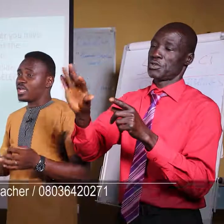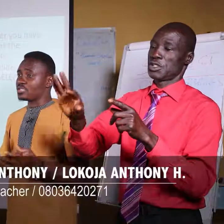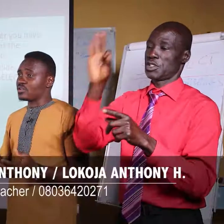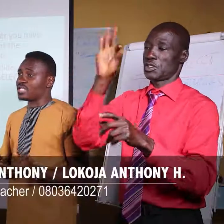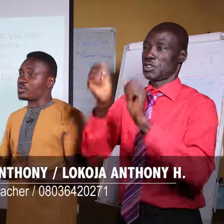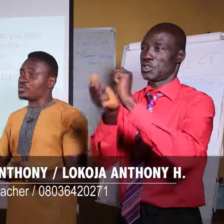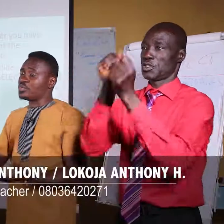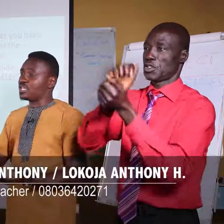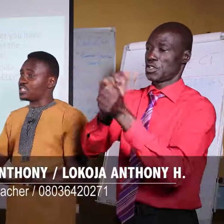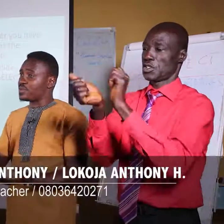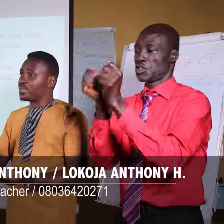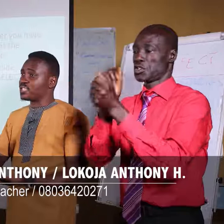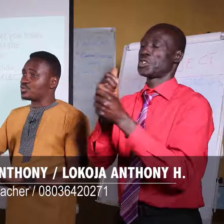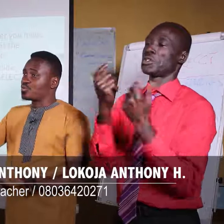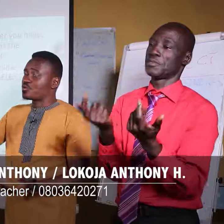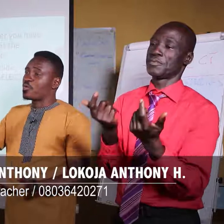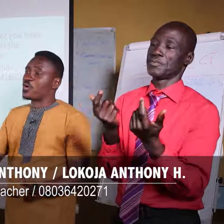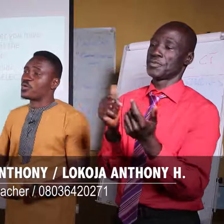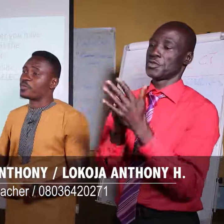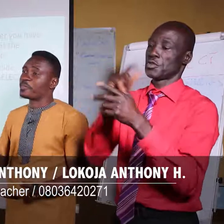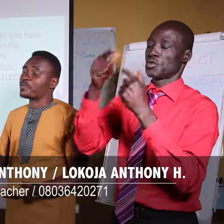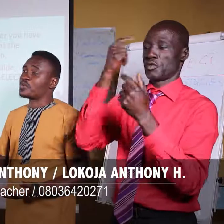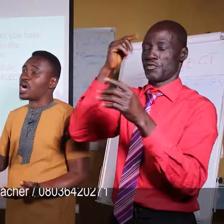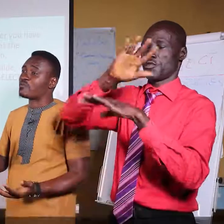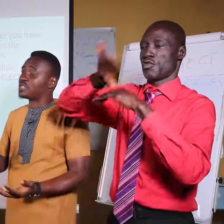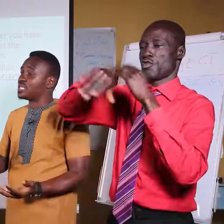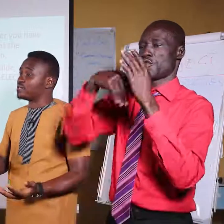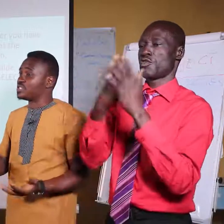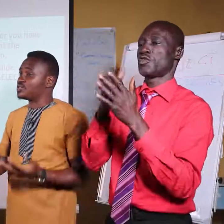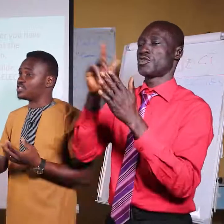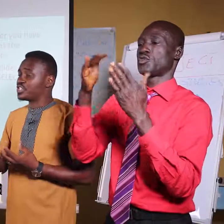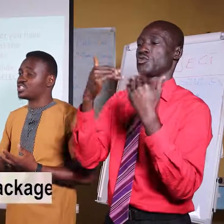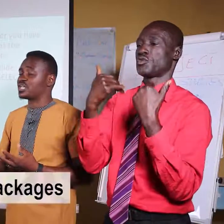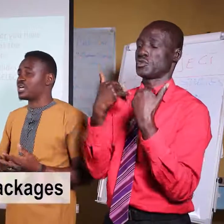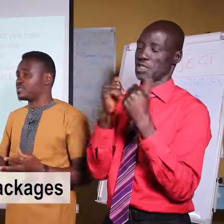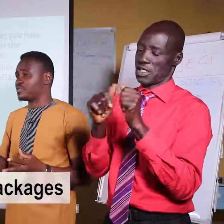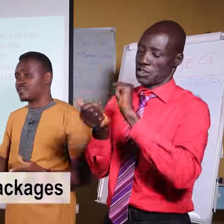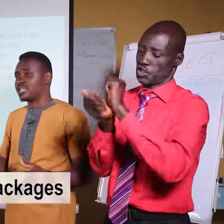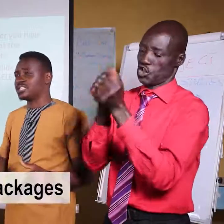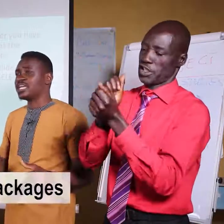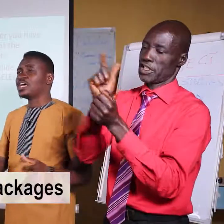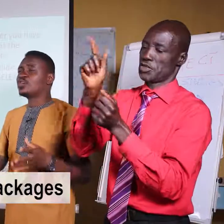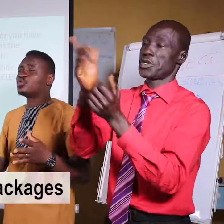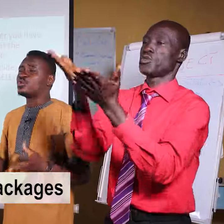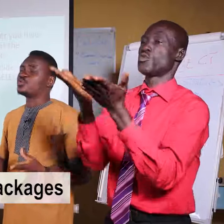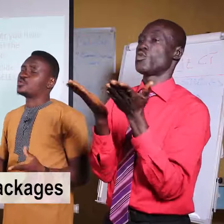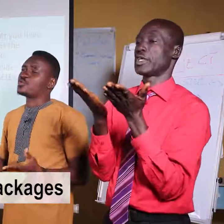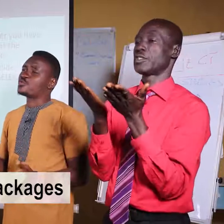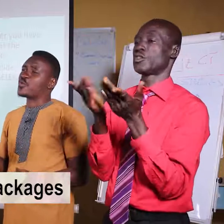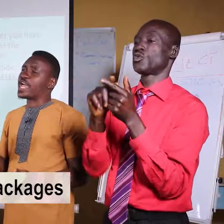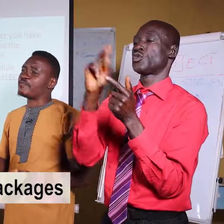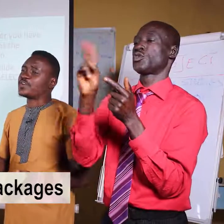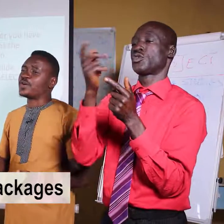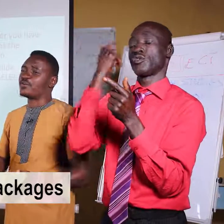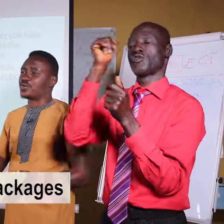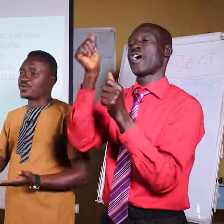So it's not that when you pick a template it goes for all. You have the liberty to change the kind of template you want to use